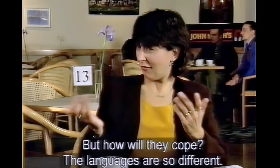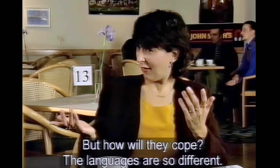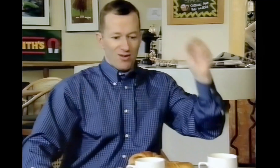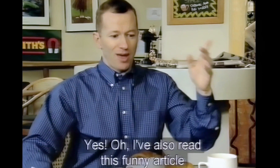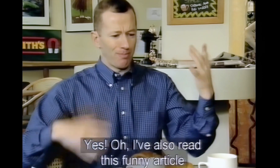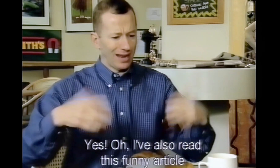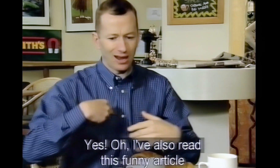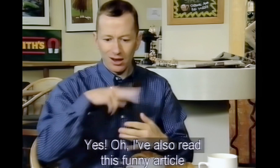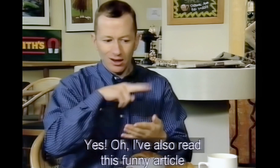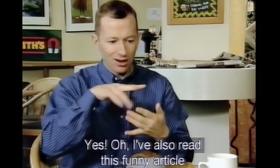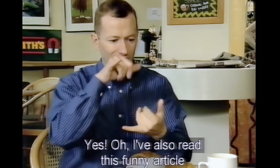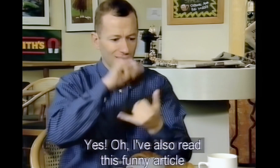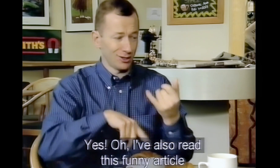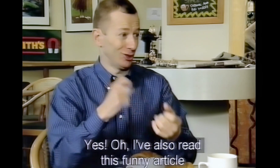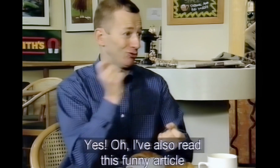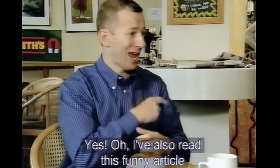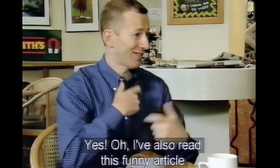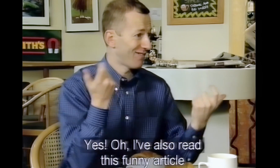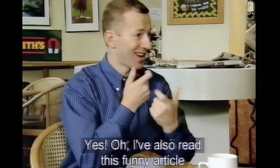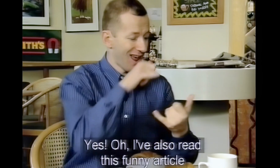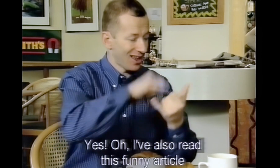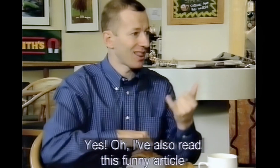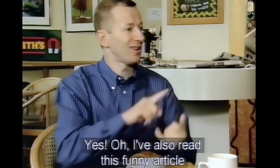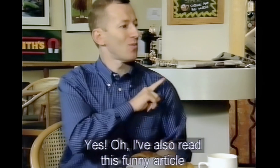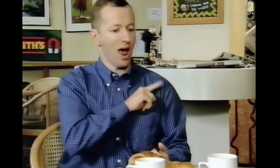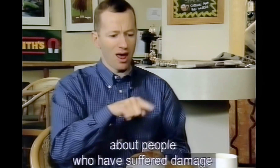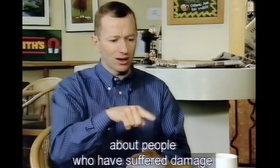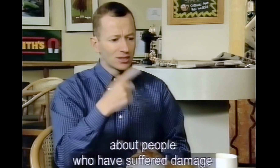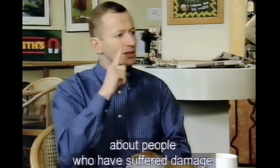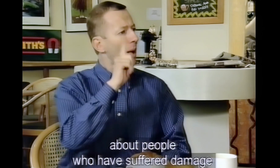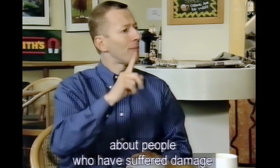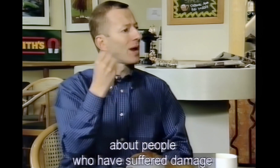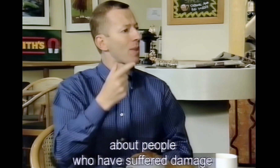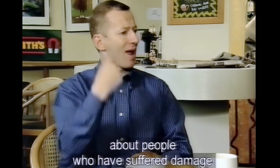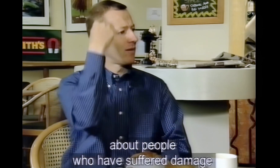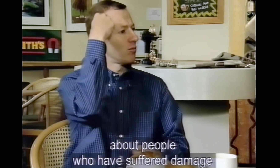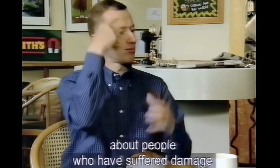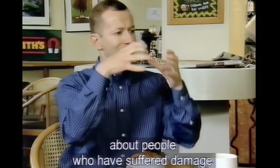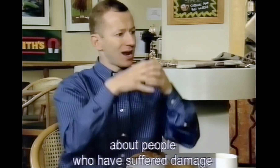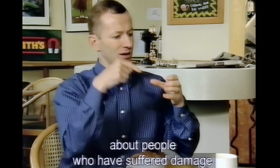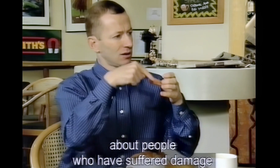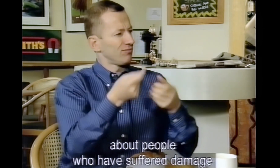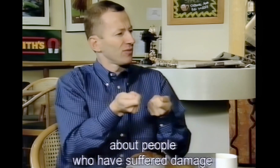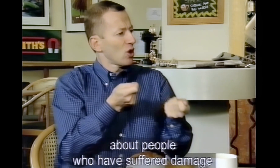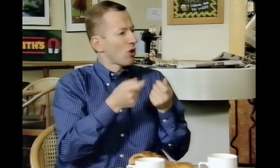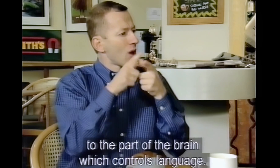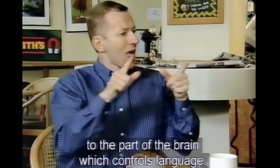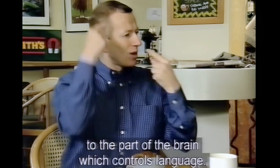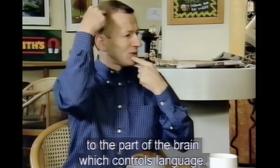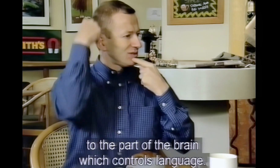different. Yes. Oh, I've also read this funny article about people who have suffered damage to